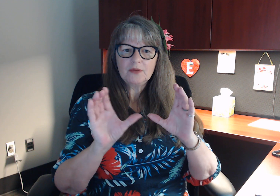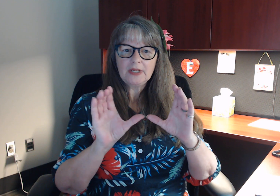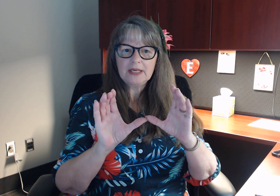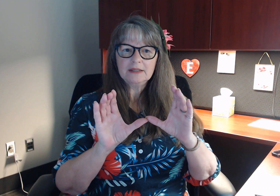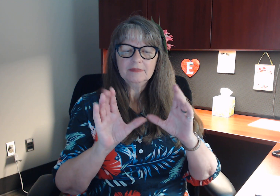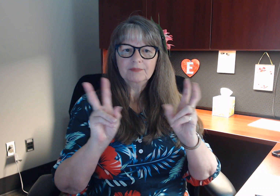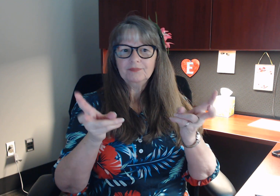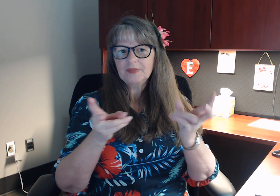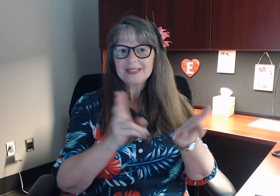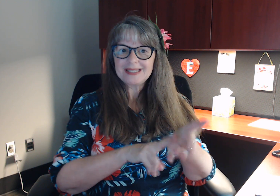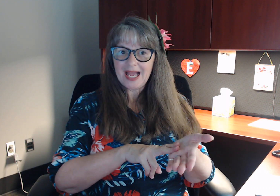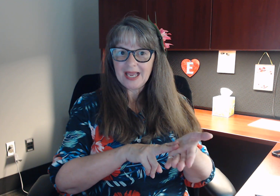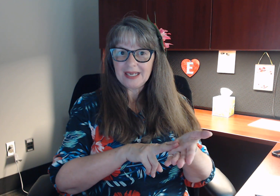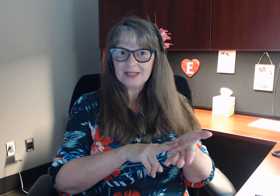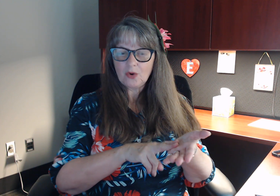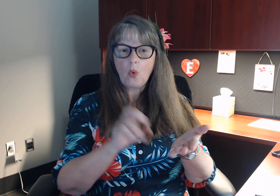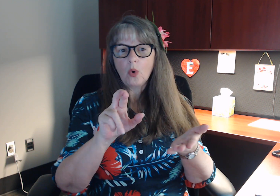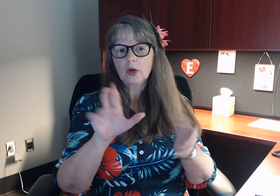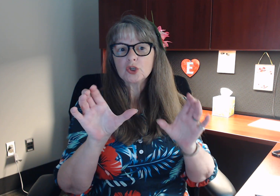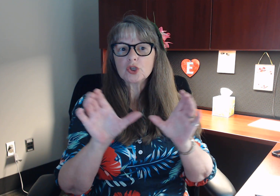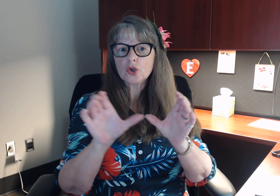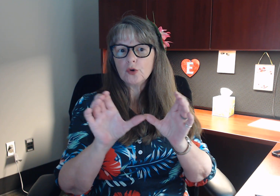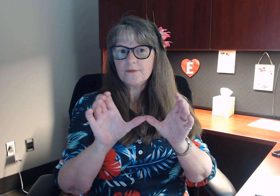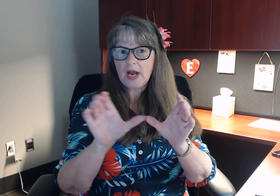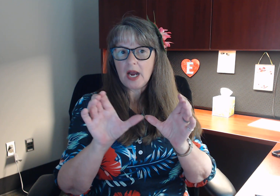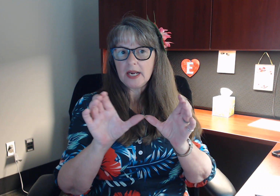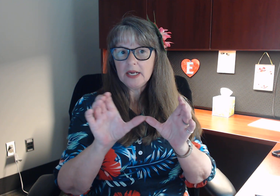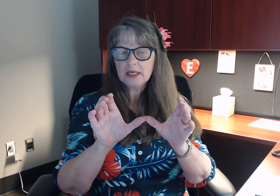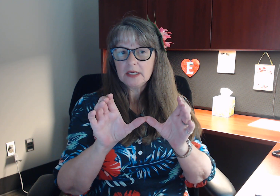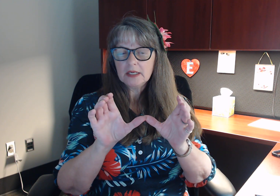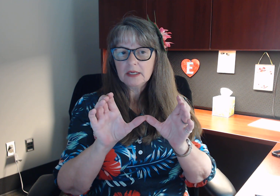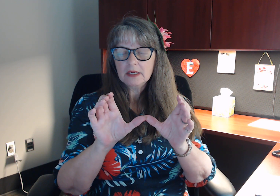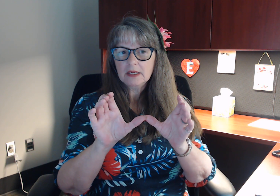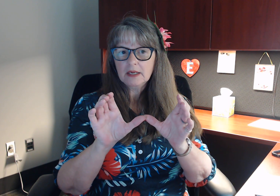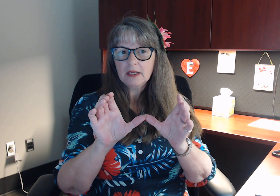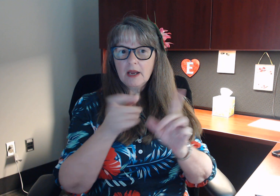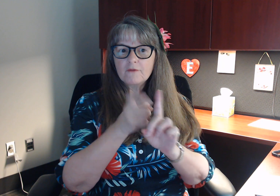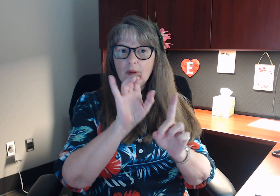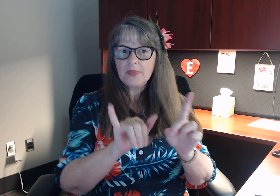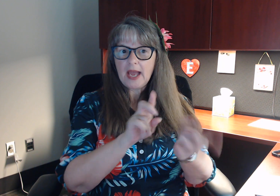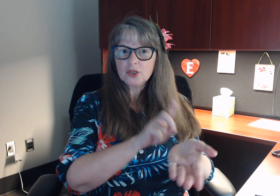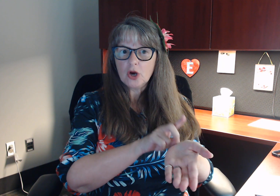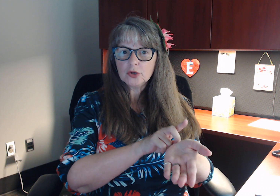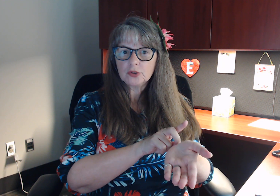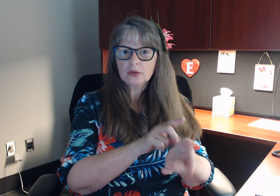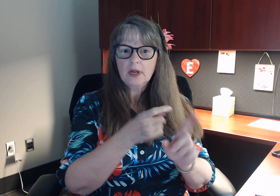certificate signed or certified from that doctor. From